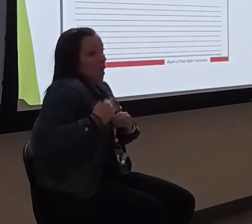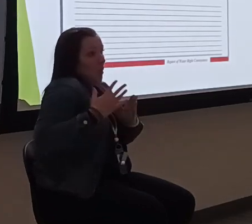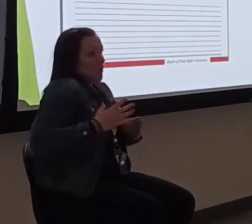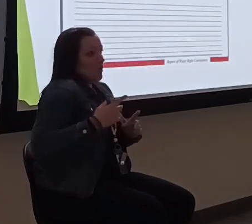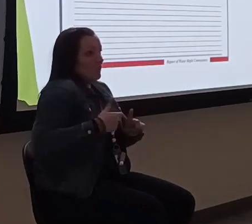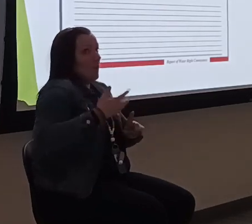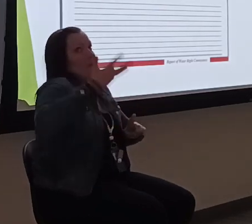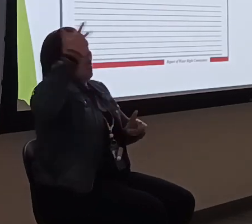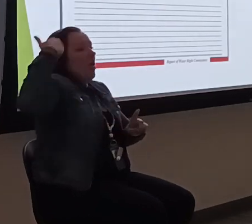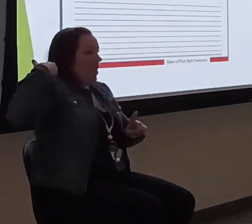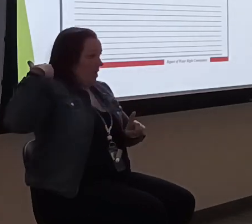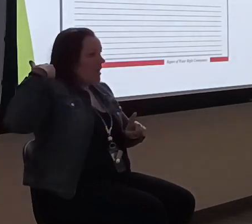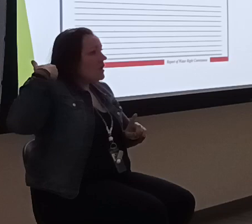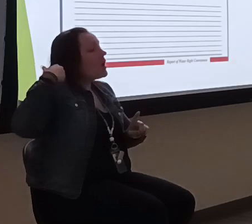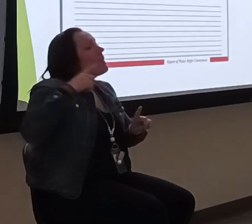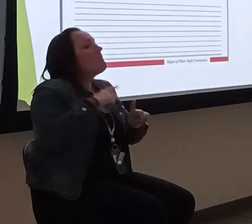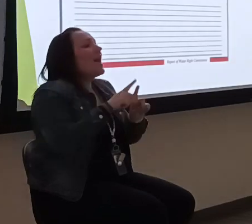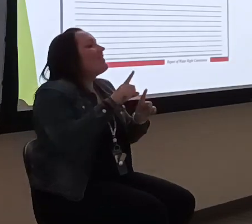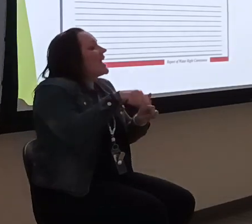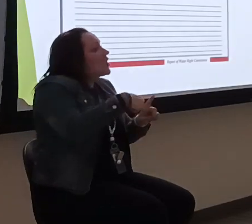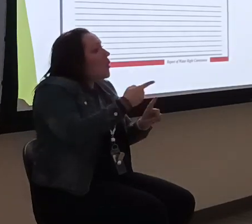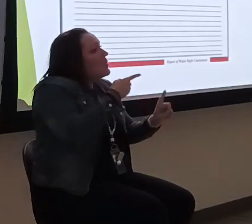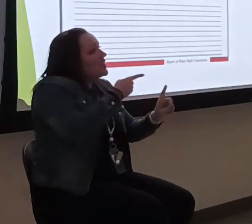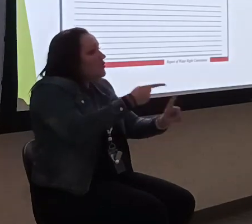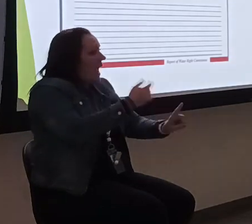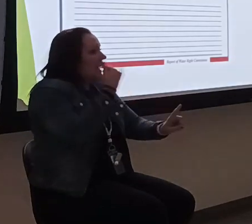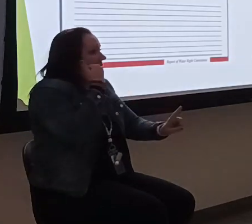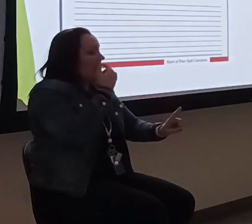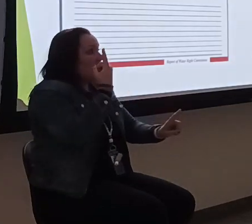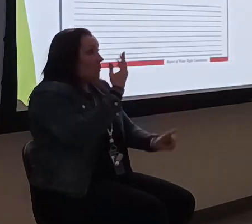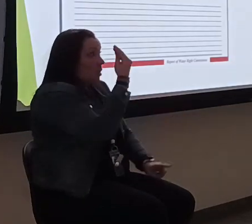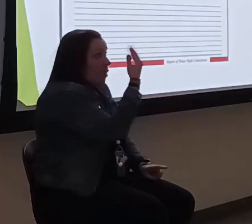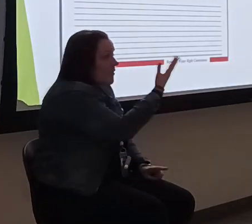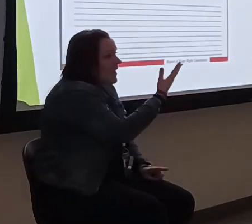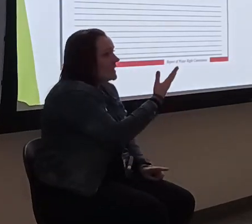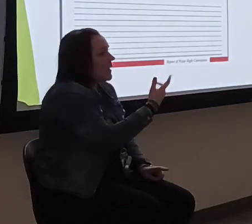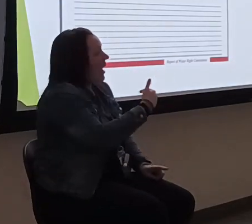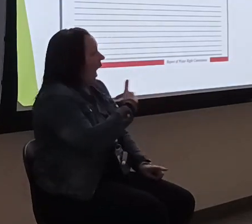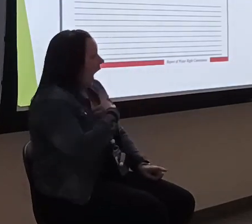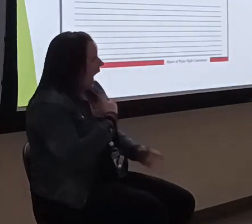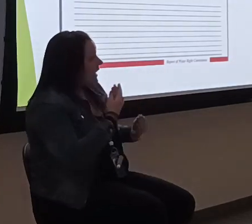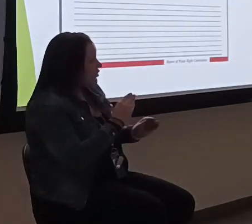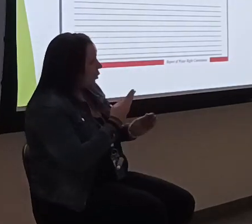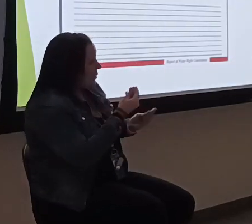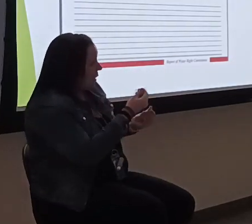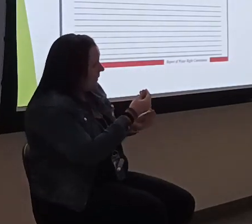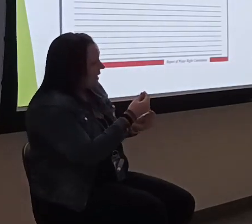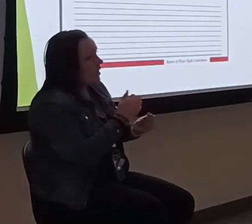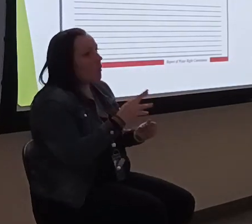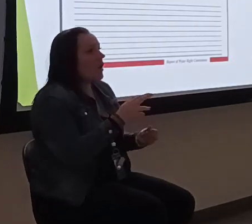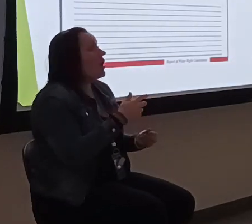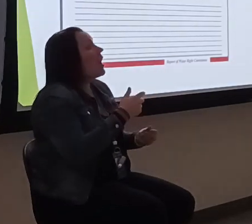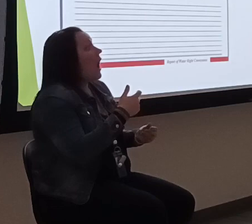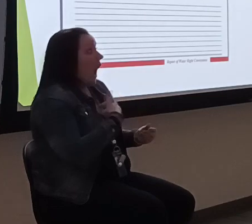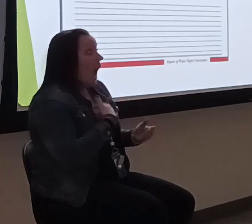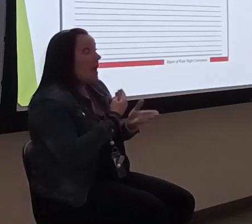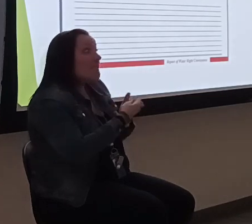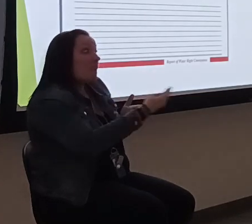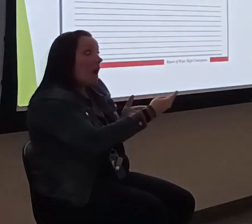the documents that are part of that title abstract. It's asking you for the kind of